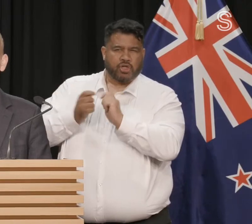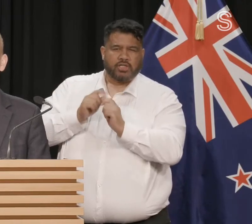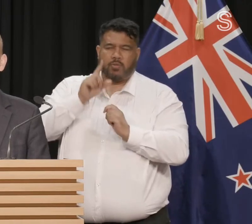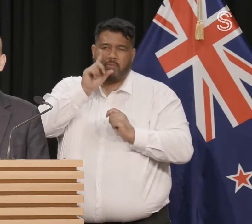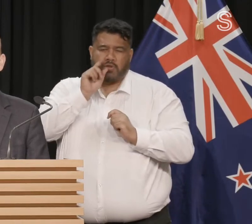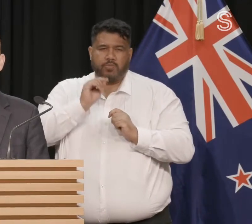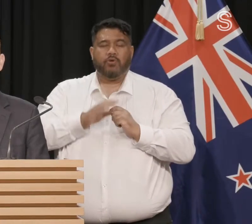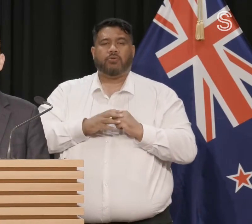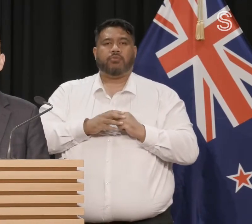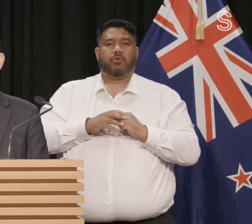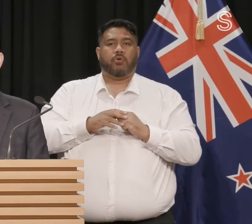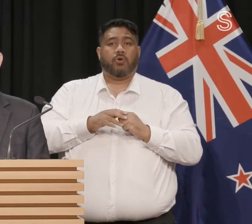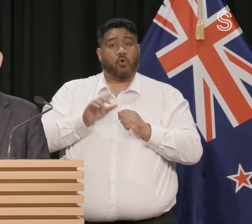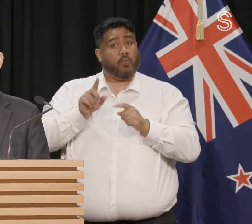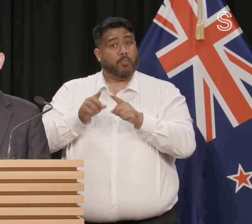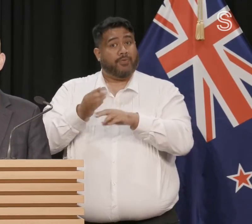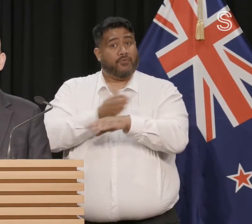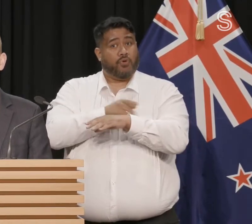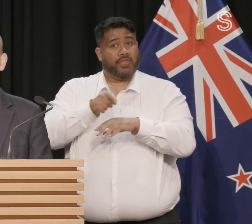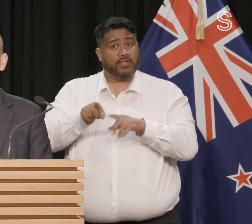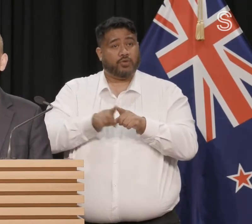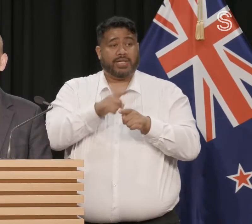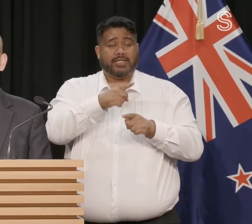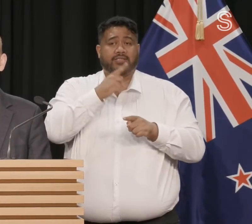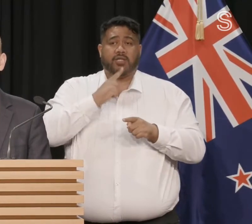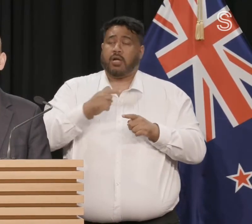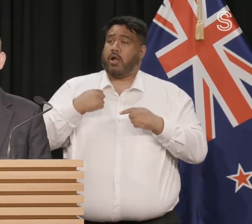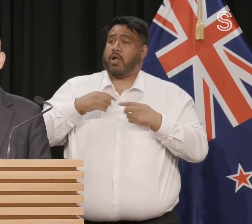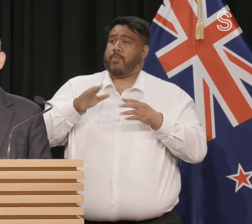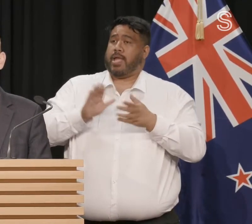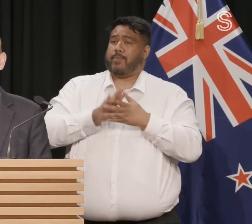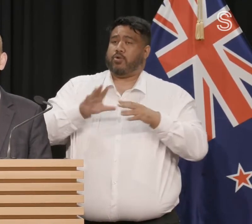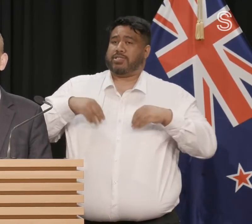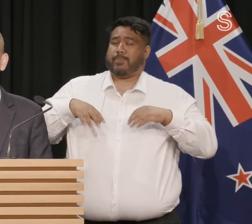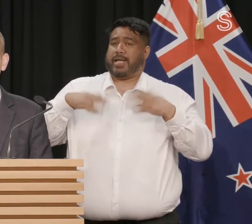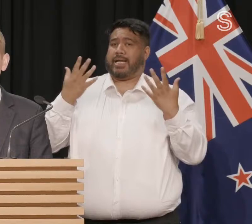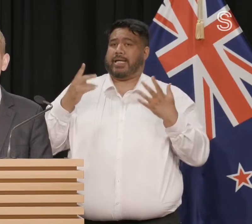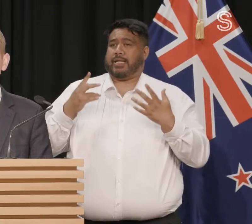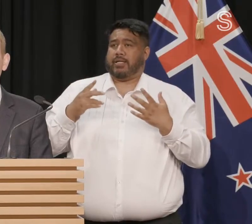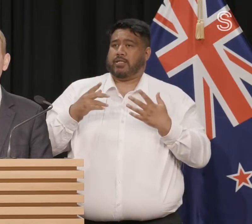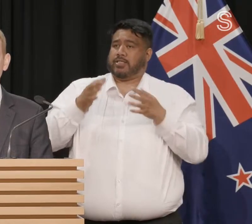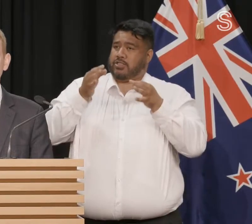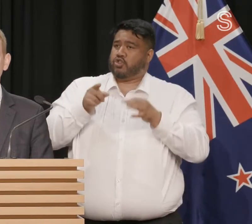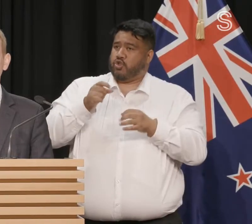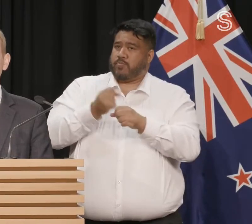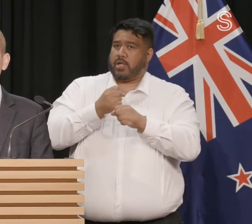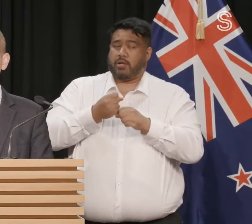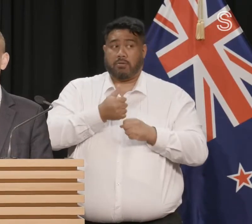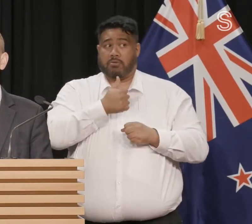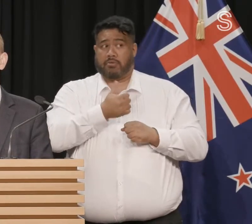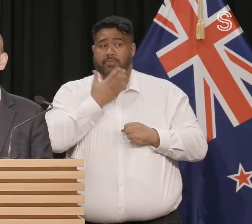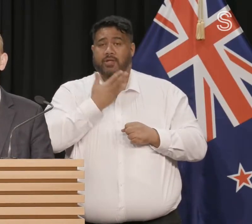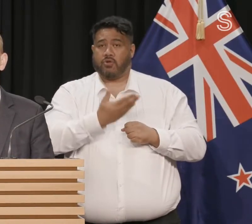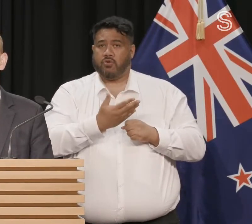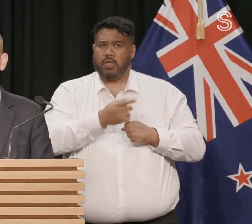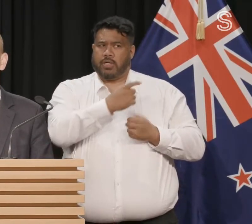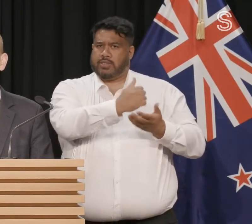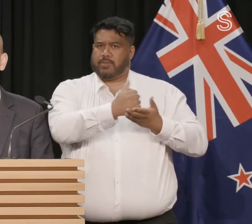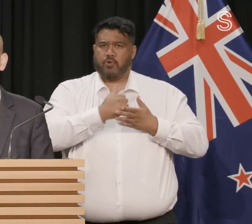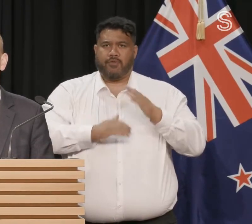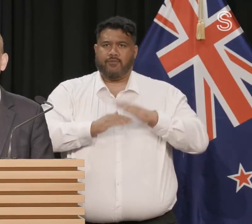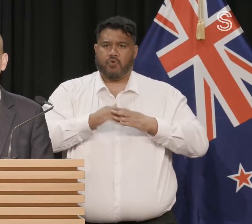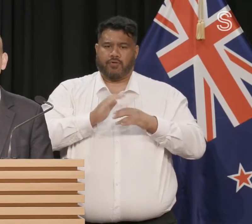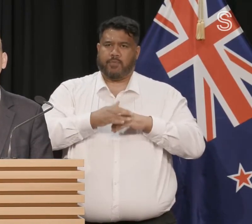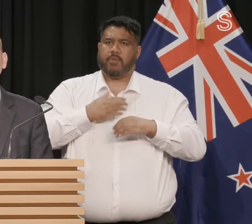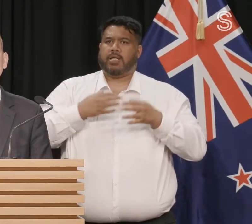the reshuffle process, that he would support whatever decision that I made. We had some really good, constructive conversations, and he's fully supportive of the